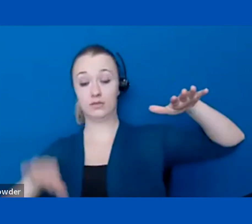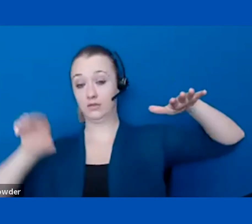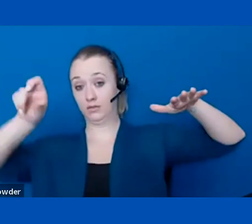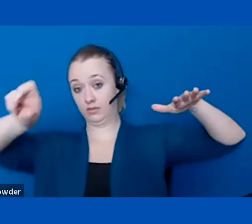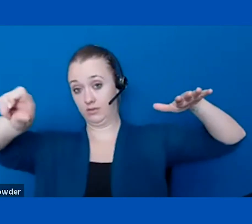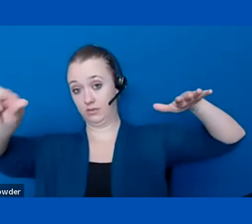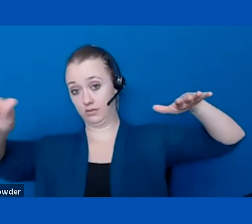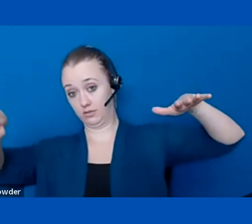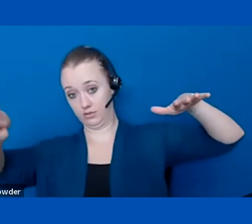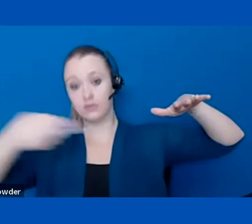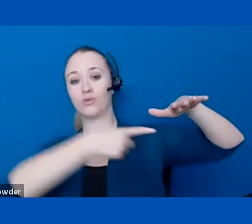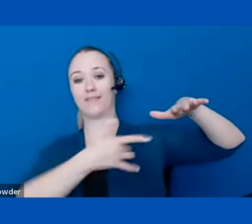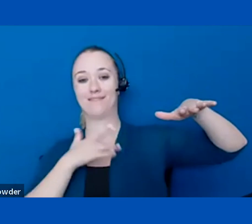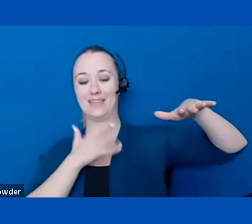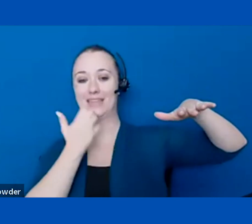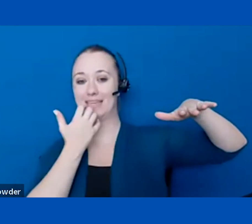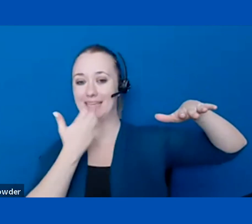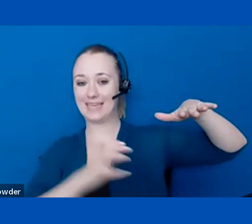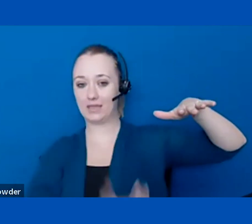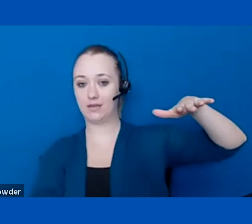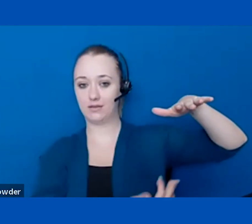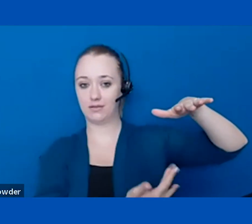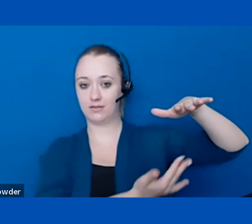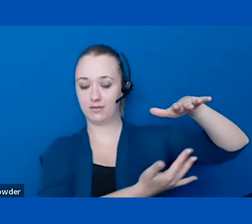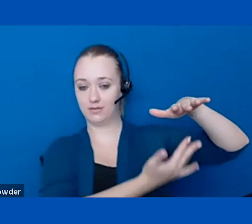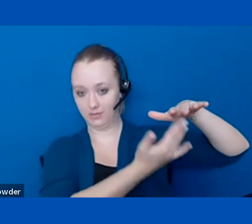that, kind of what Armando was saying. What